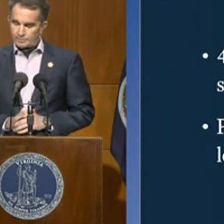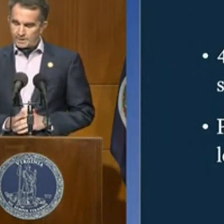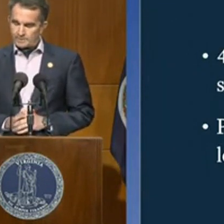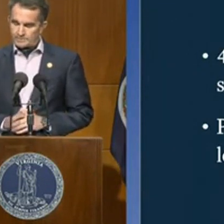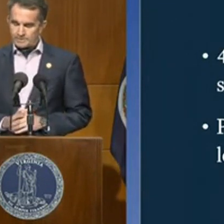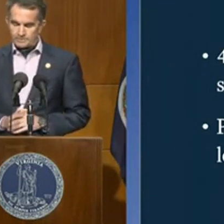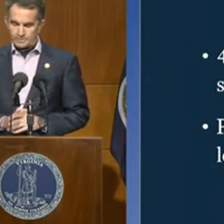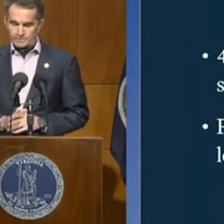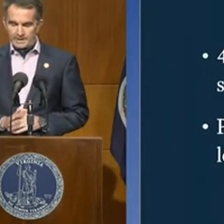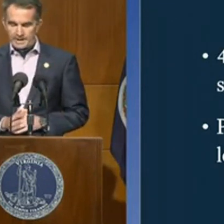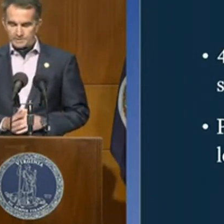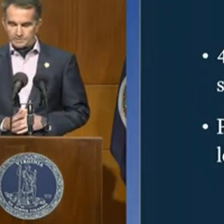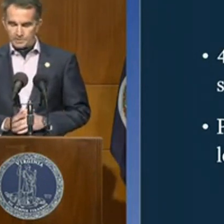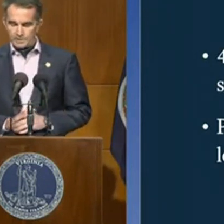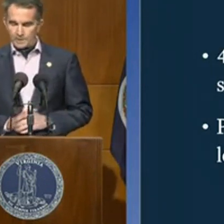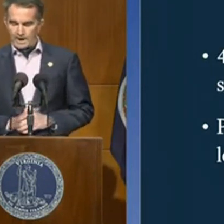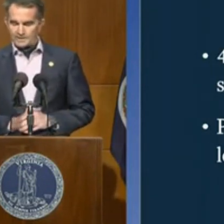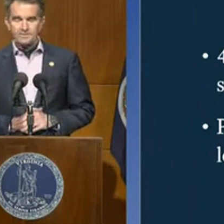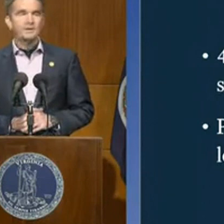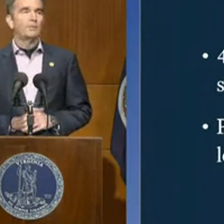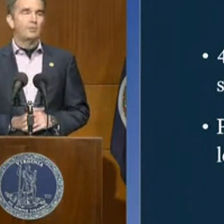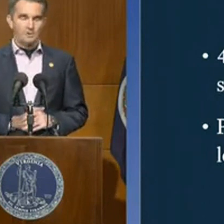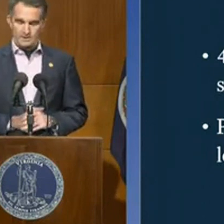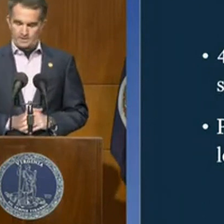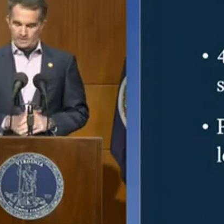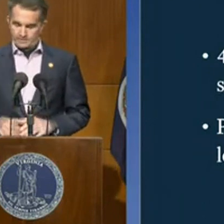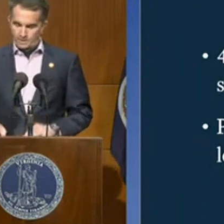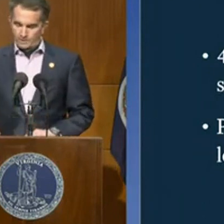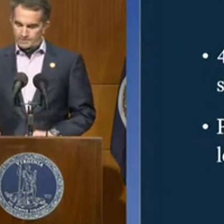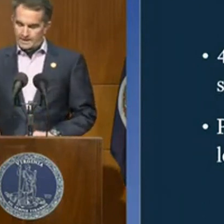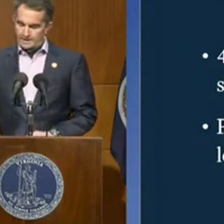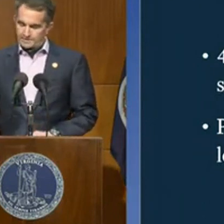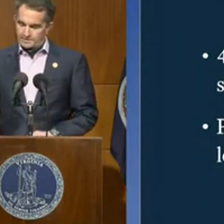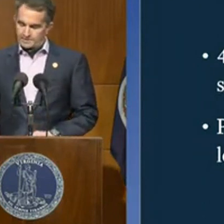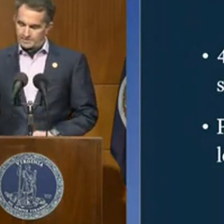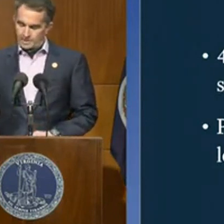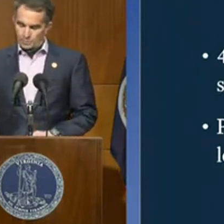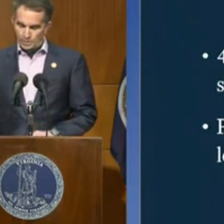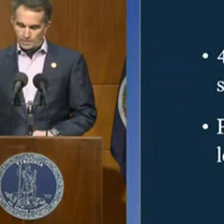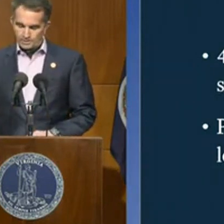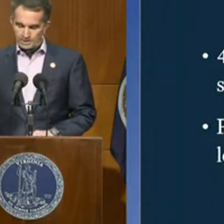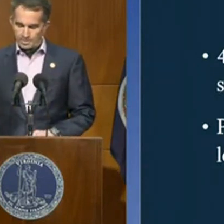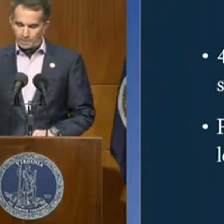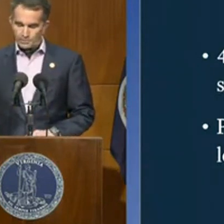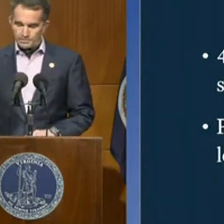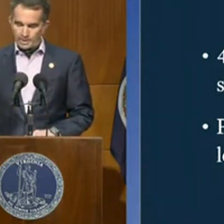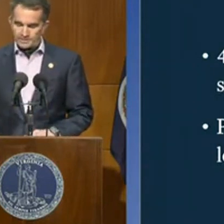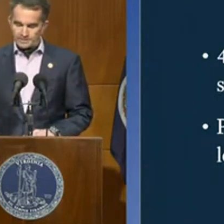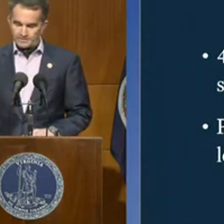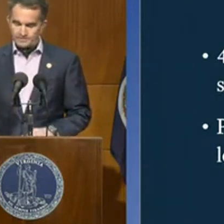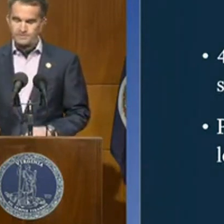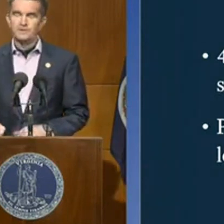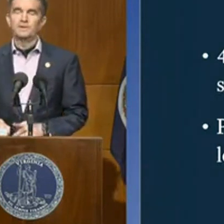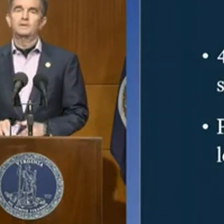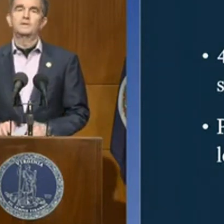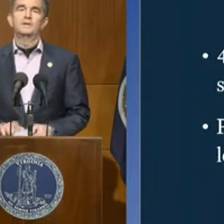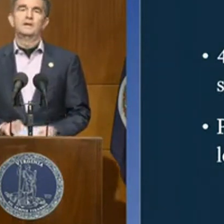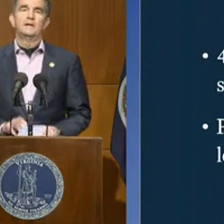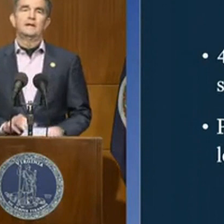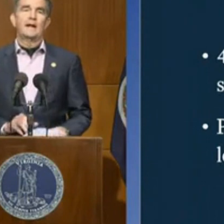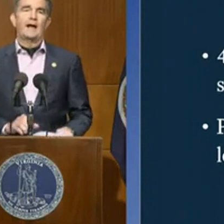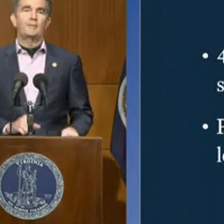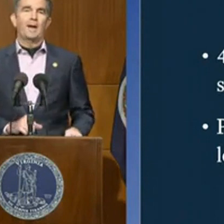Eastern Shore Health District began to show a rising number of COVID cases among workers at poultry processing